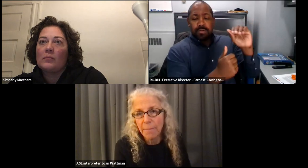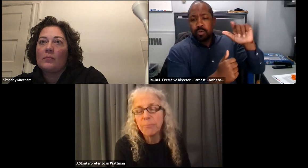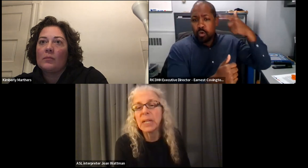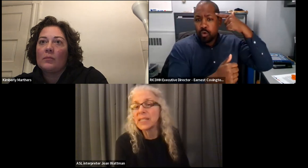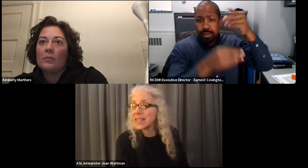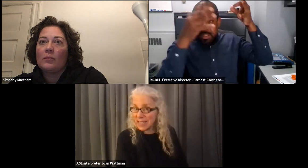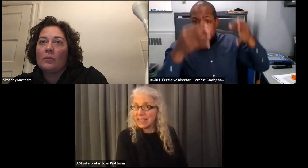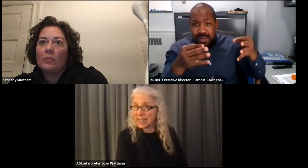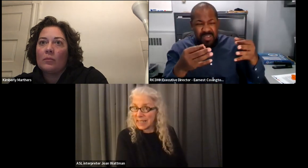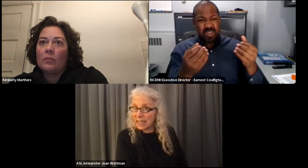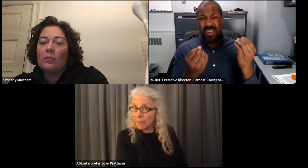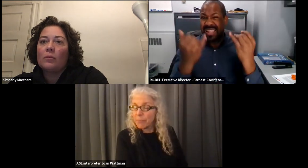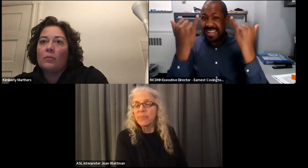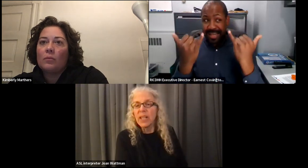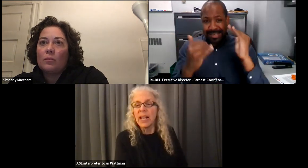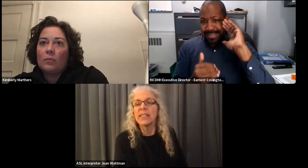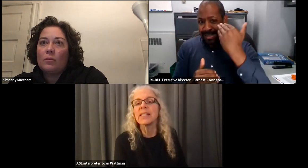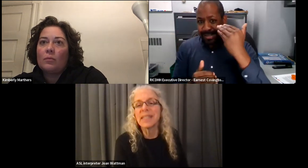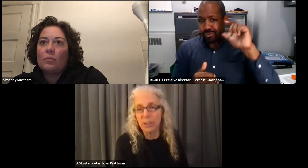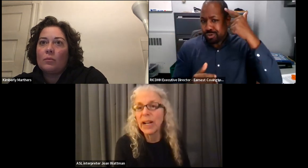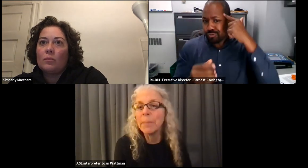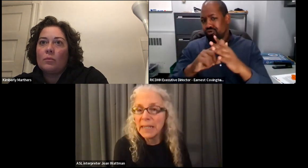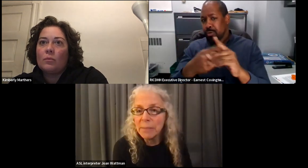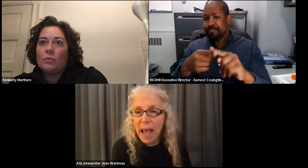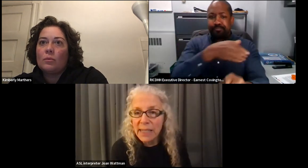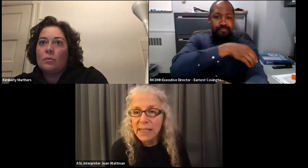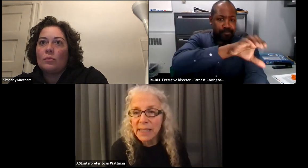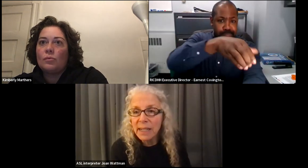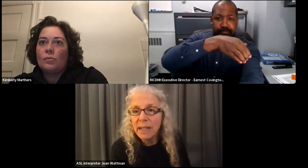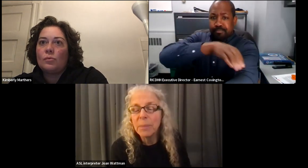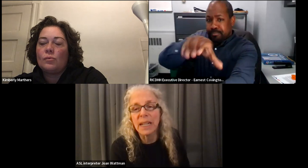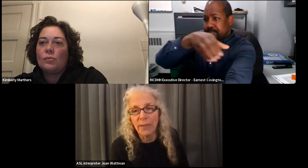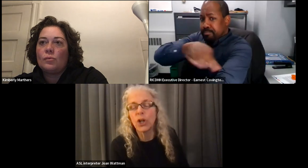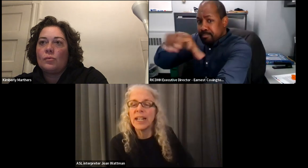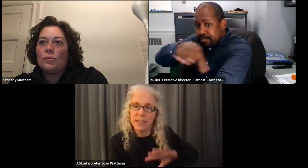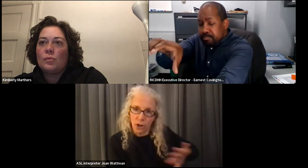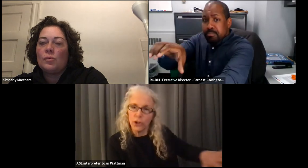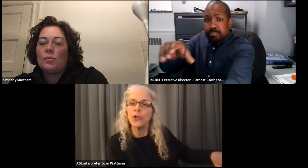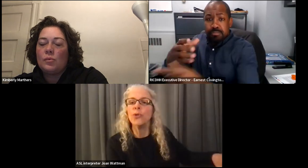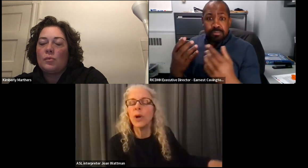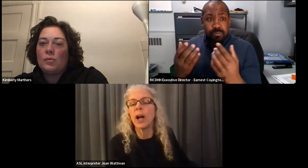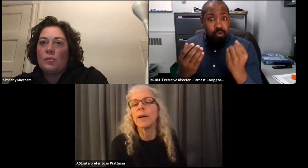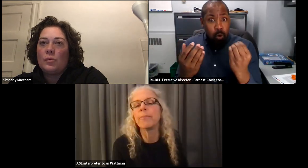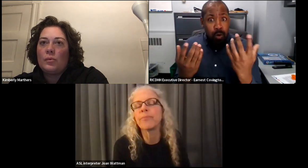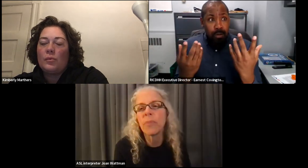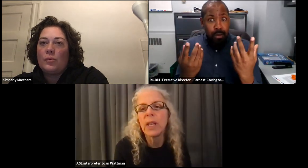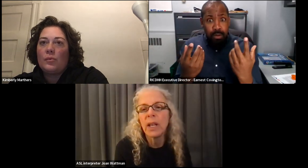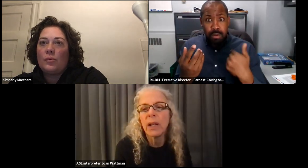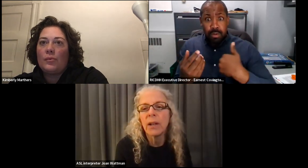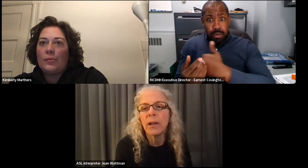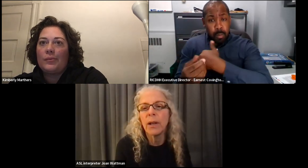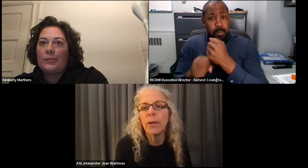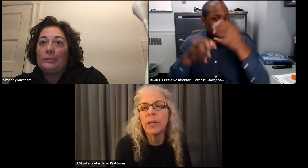not, because the CDC has still recommended masks, but the governor has started to